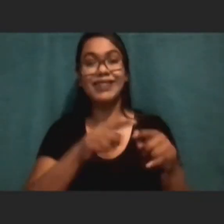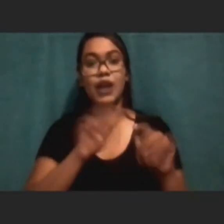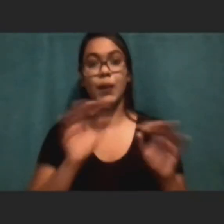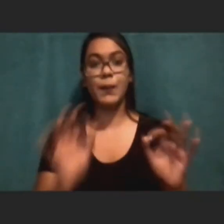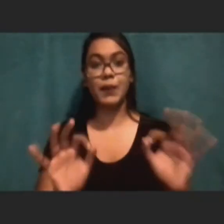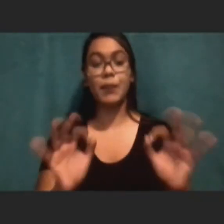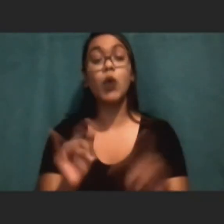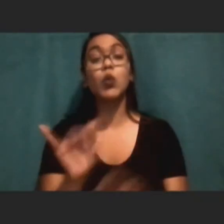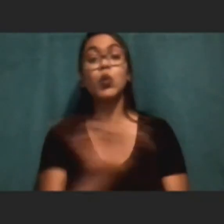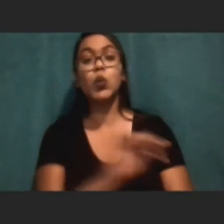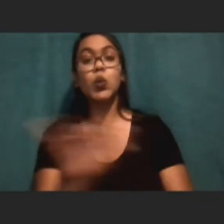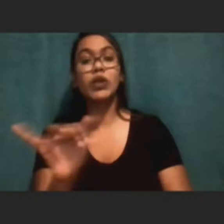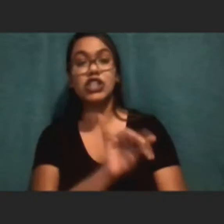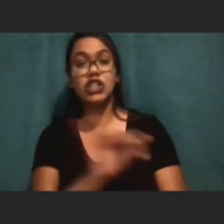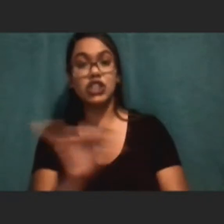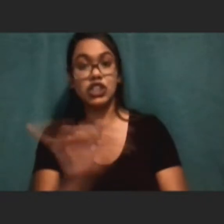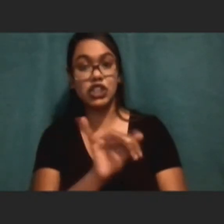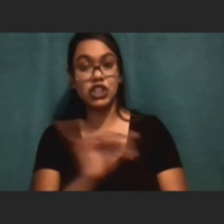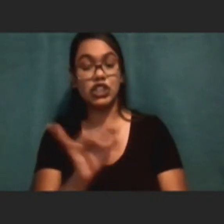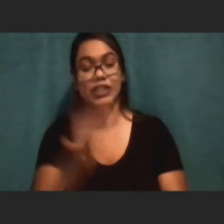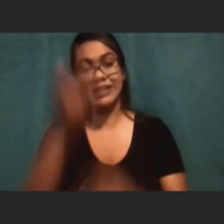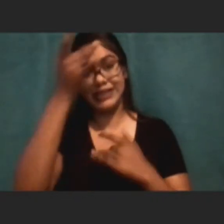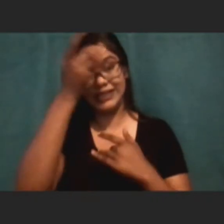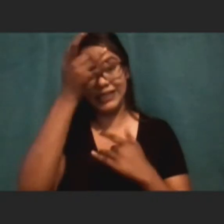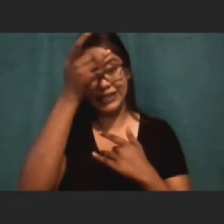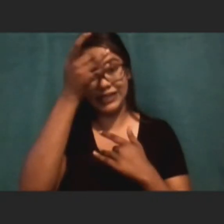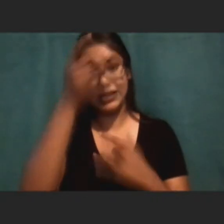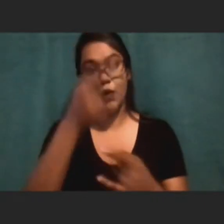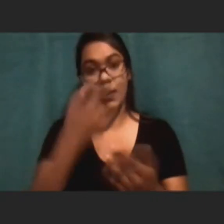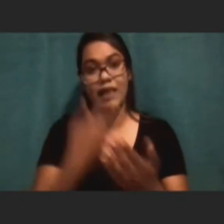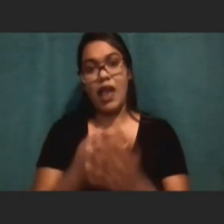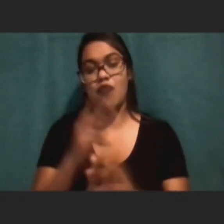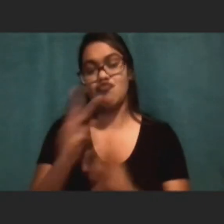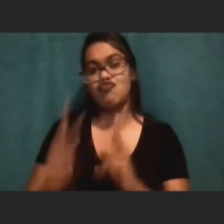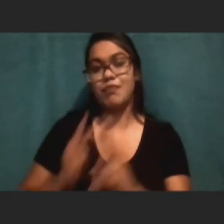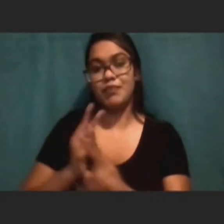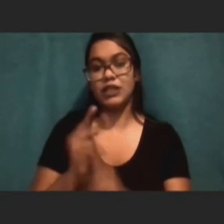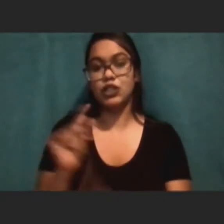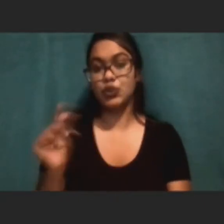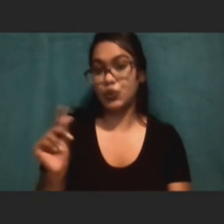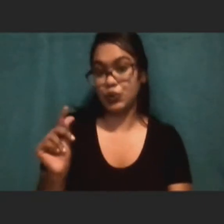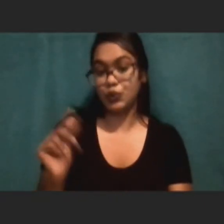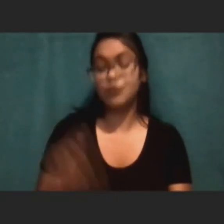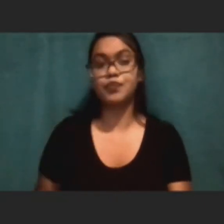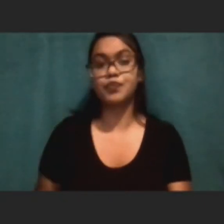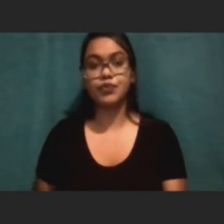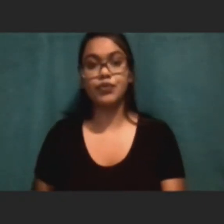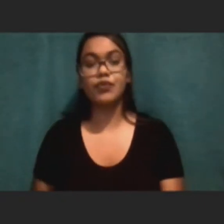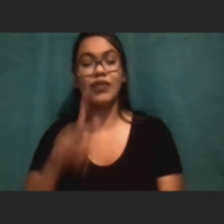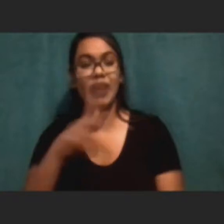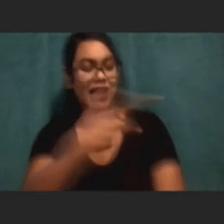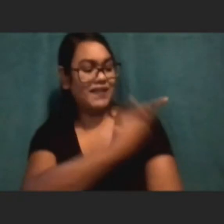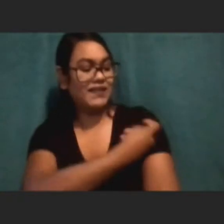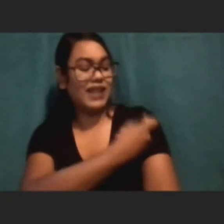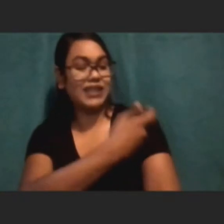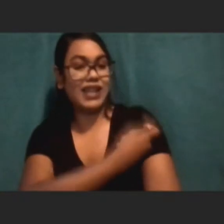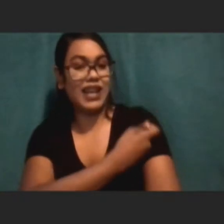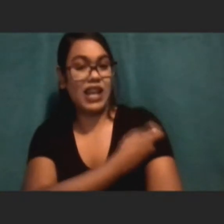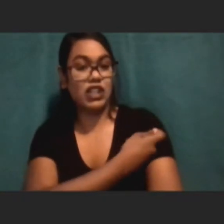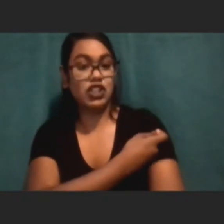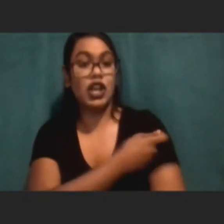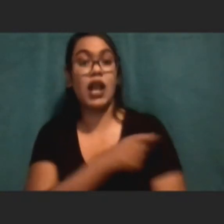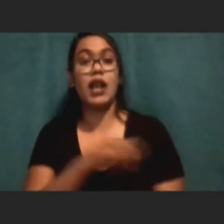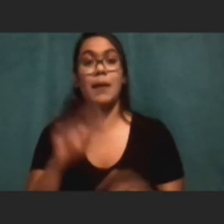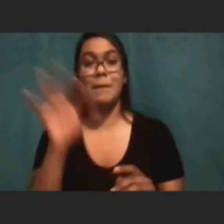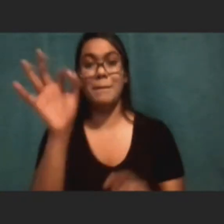that can be repeated by Wasila in a moment. The percentage of vaccinated people who test positive, I saw there was